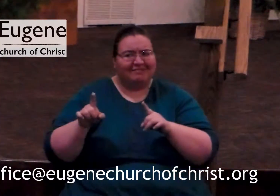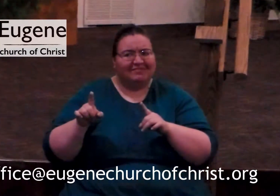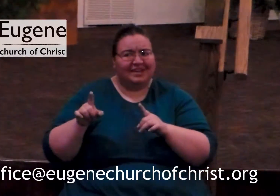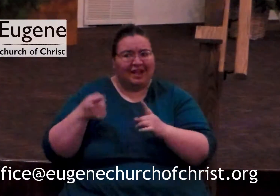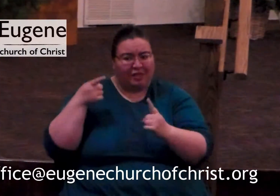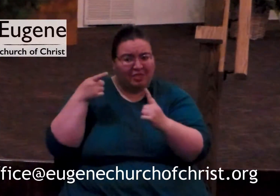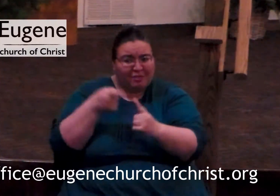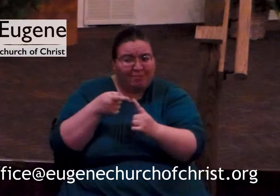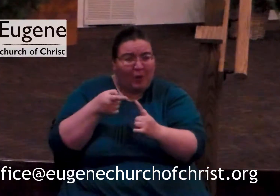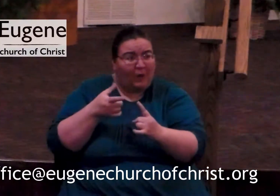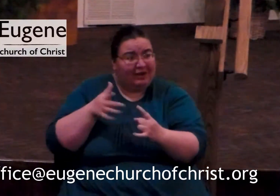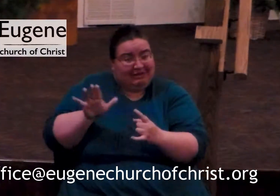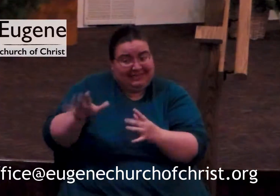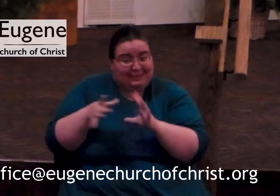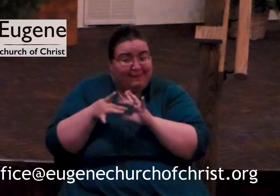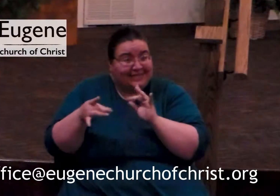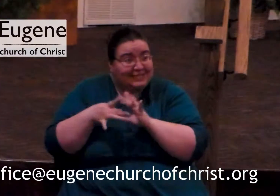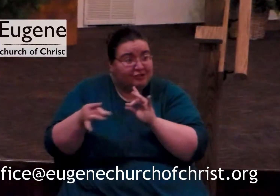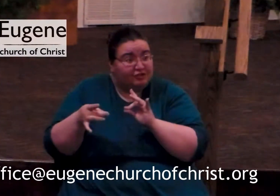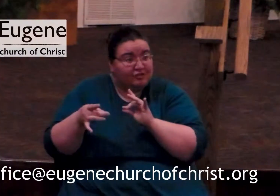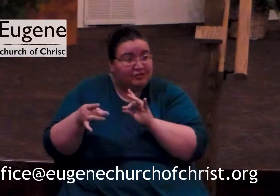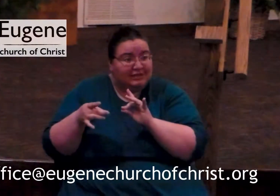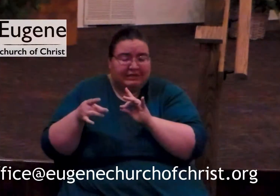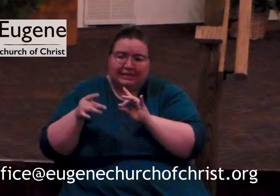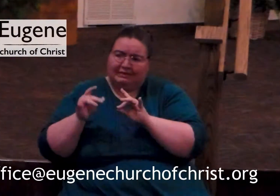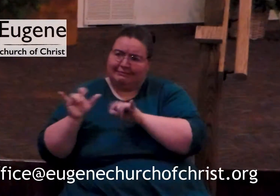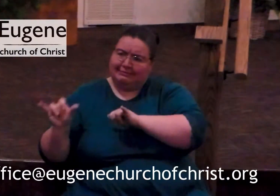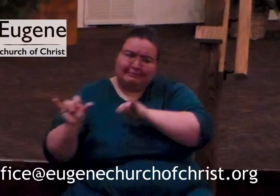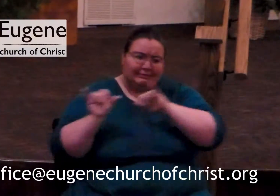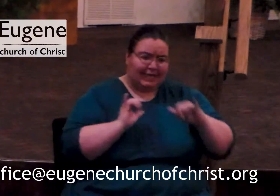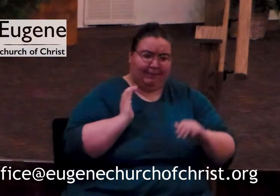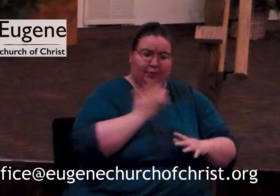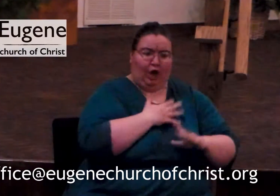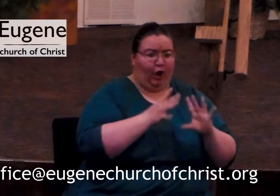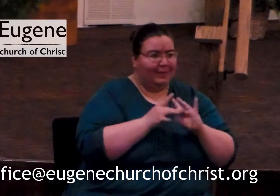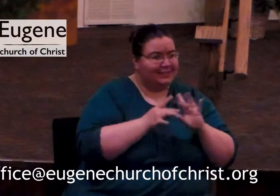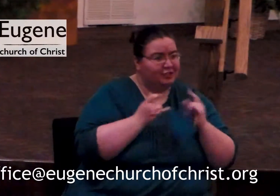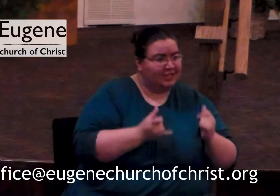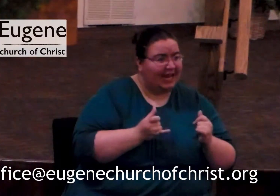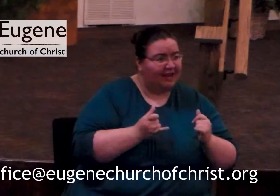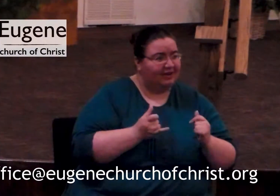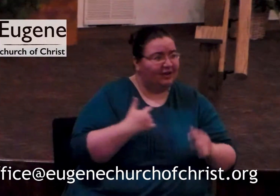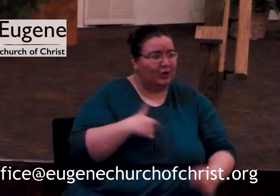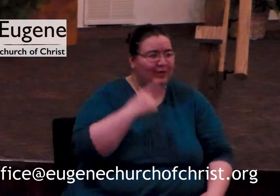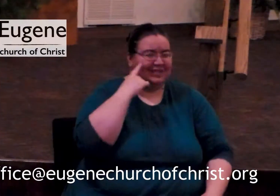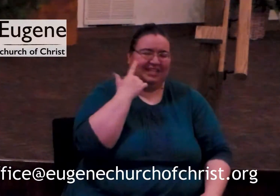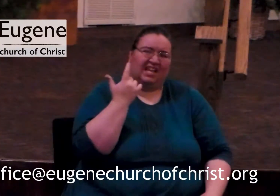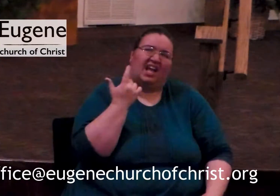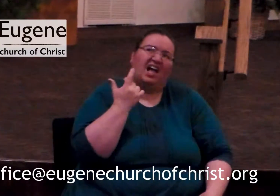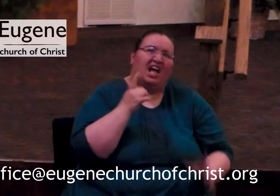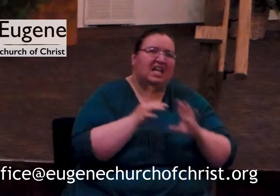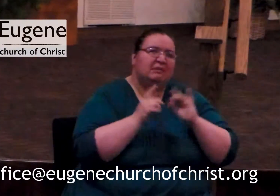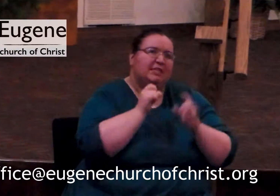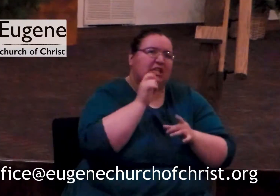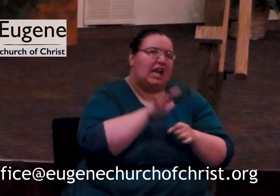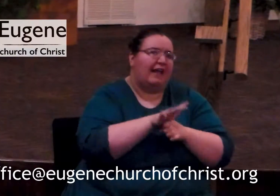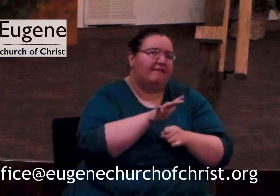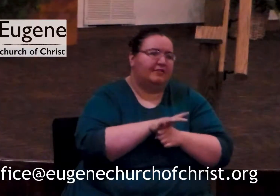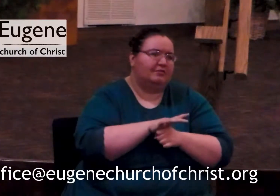And I think when we convince ourselves that that's not going to be quite enough, we've done a disservice. We need to realize that that message is